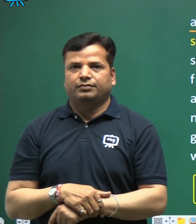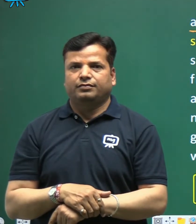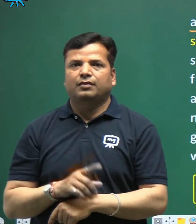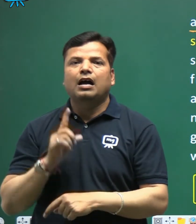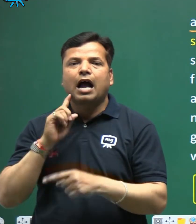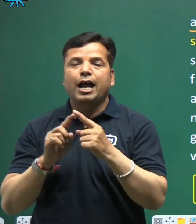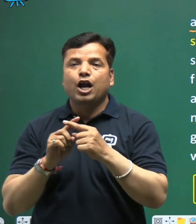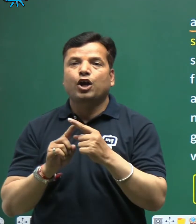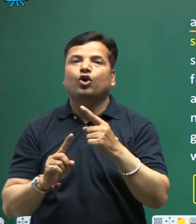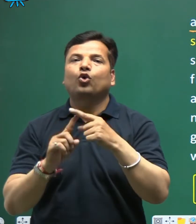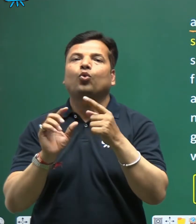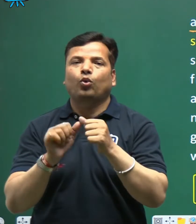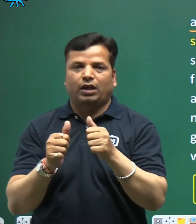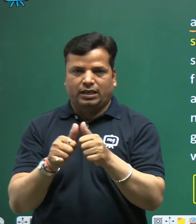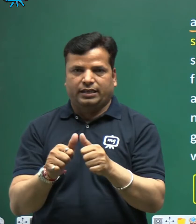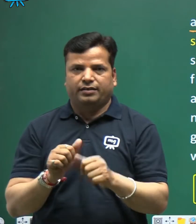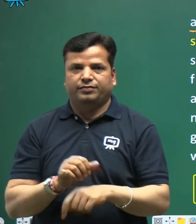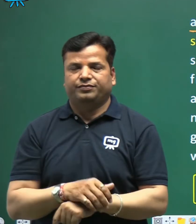it to a